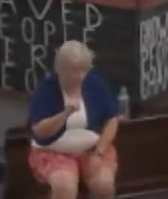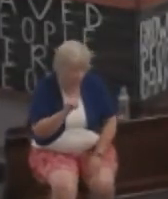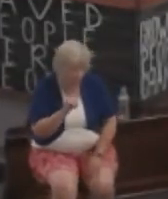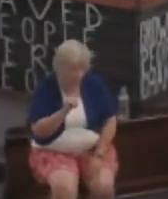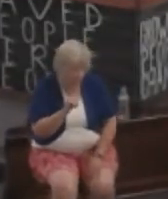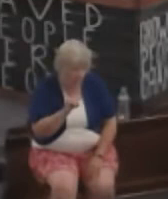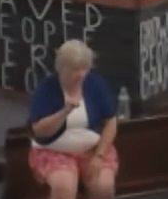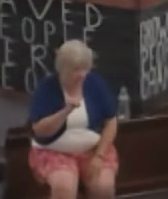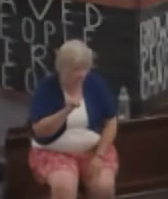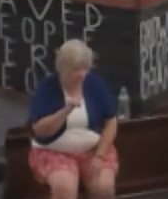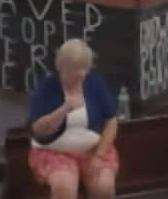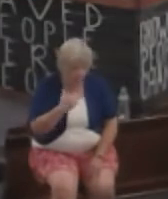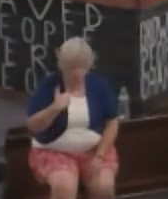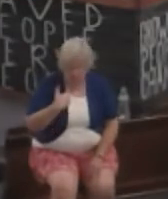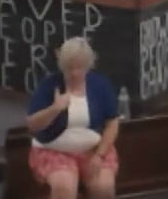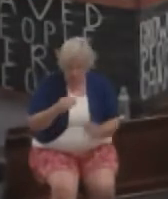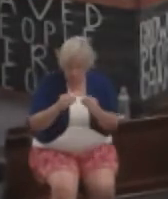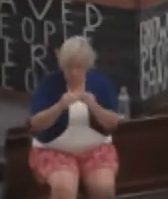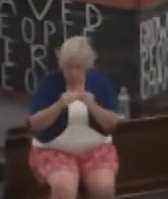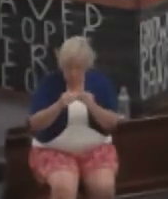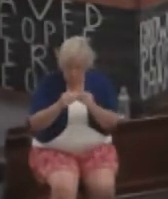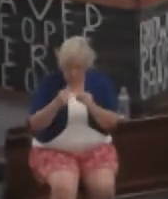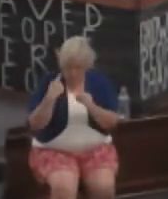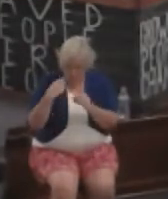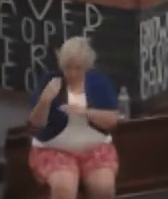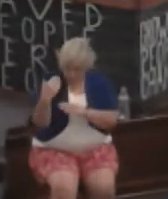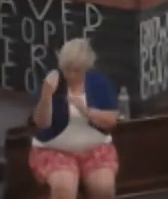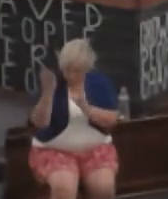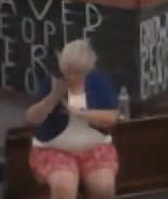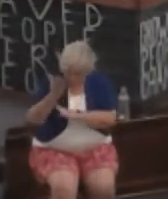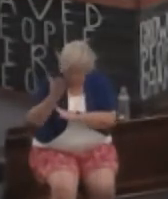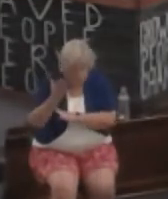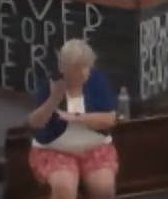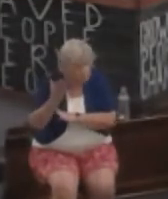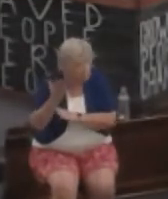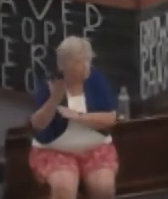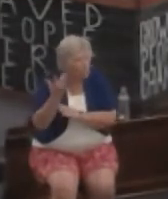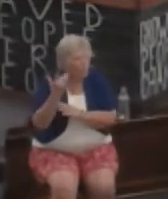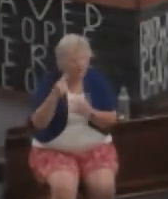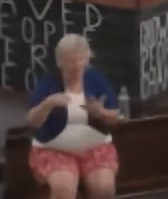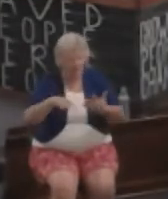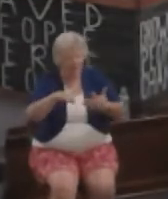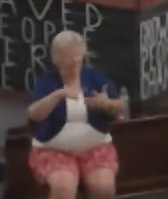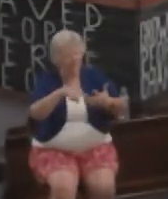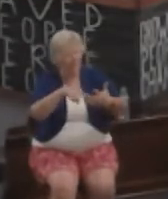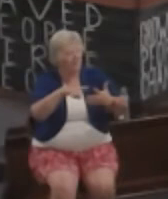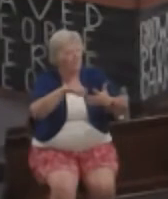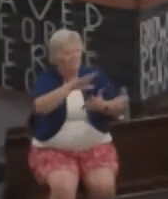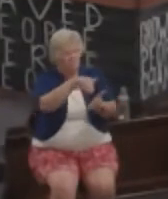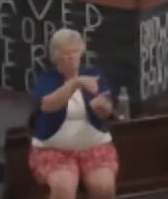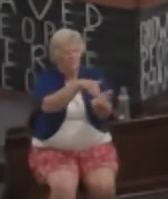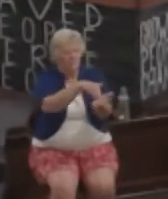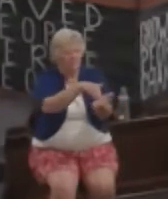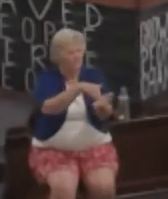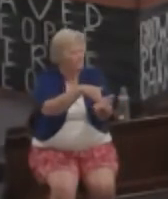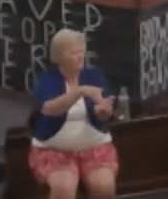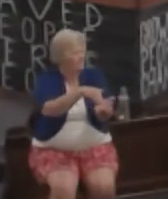do you have any other parts to this series? Why do you call that the middle?